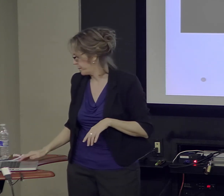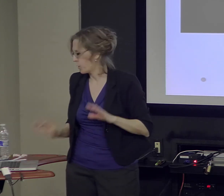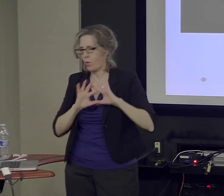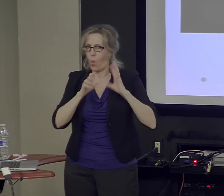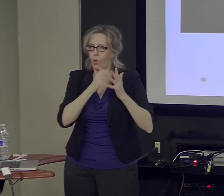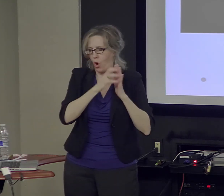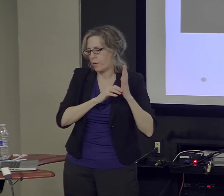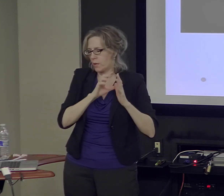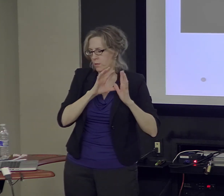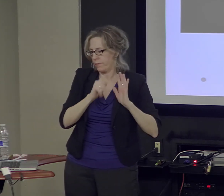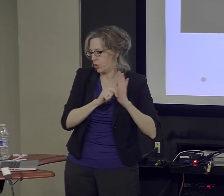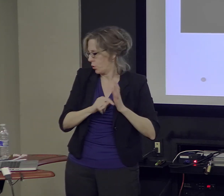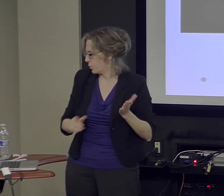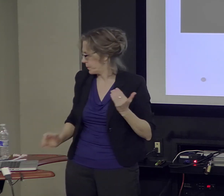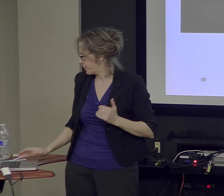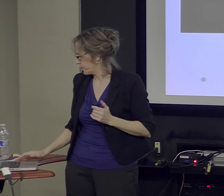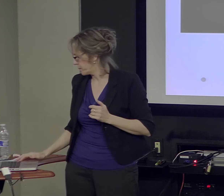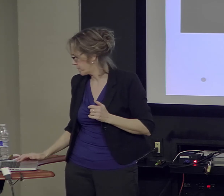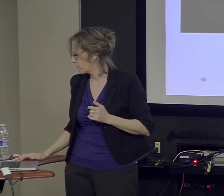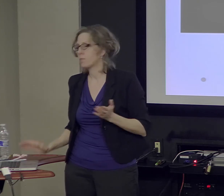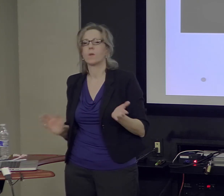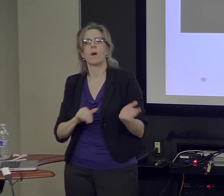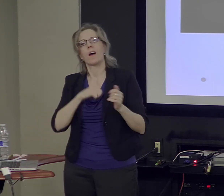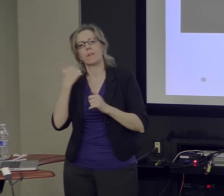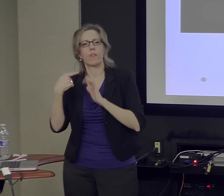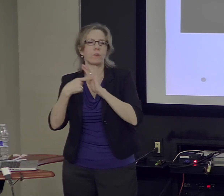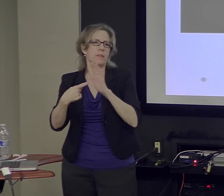see what participants understood from that video.